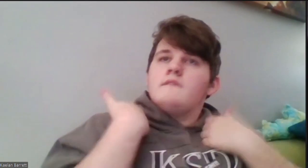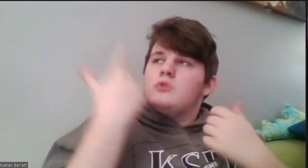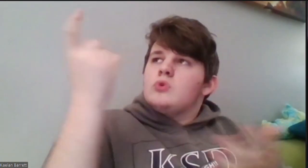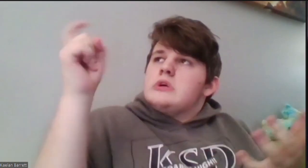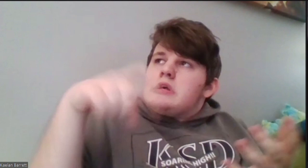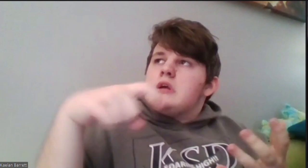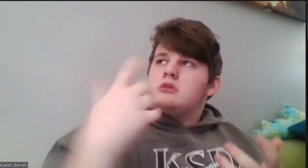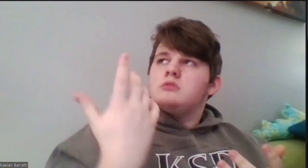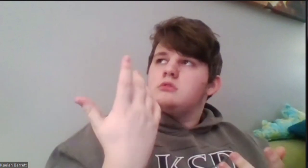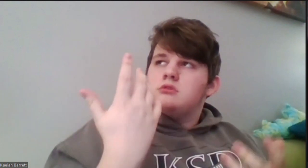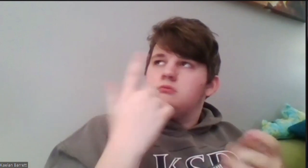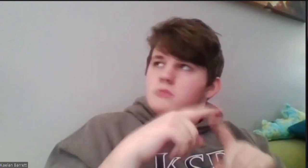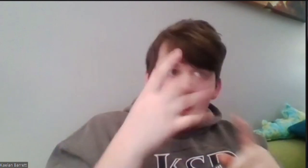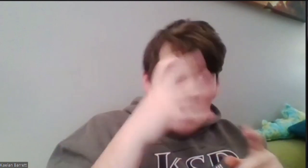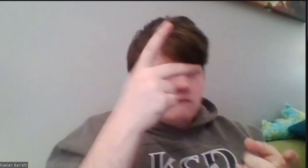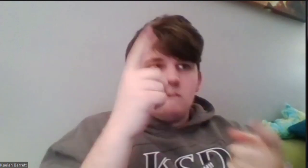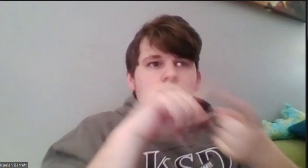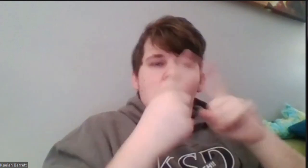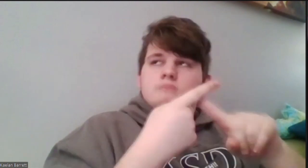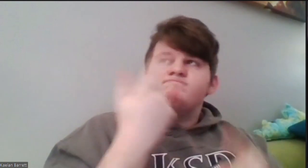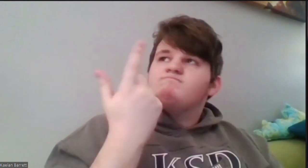you. They didn't provide you with what you needed.